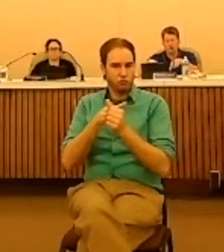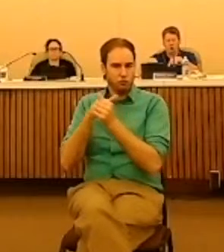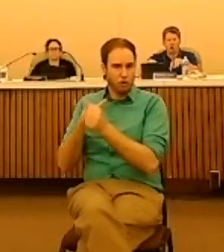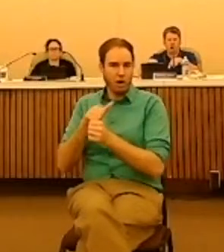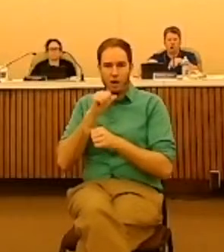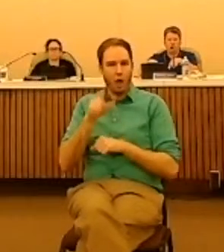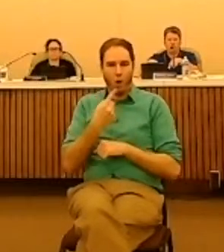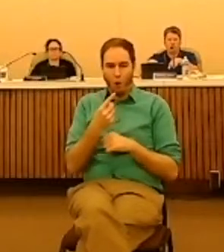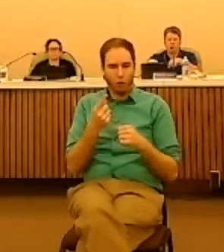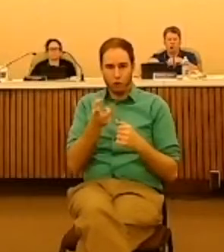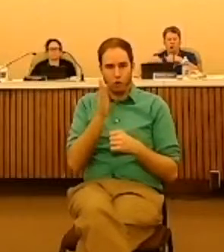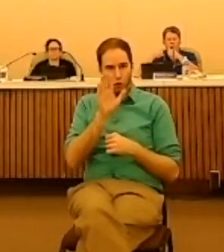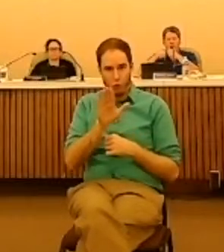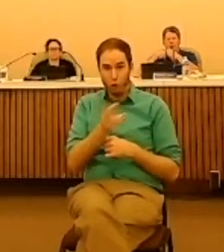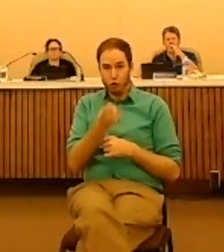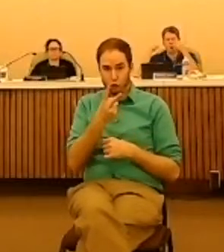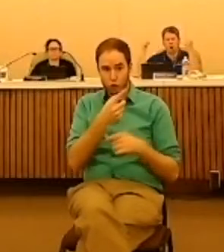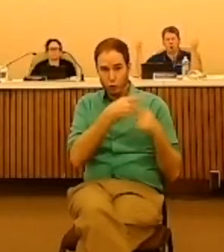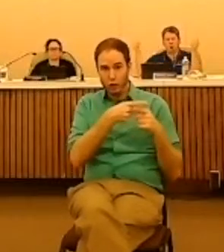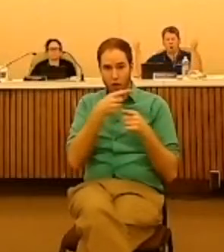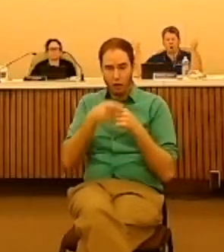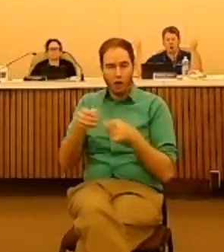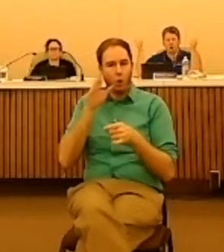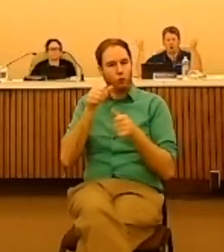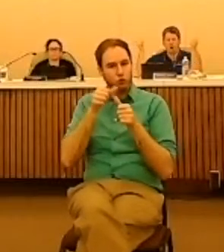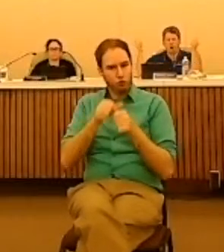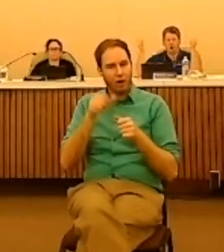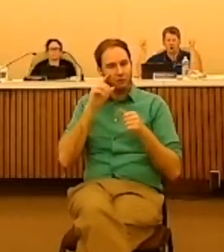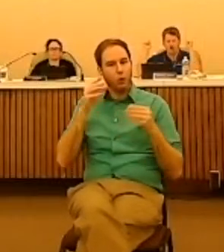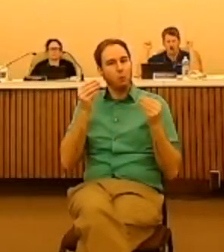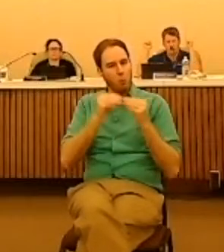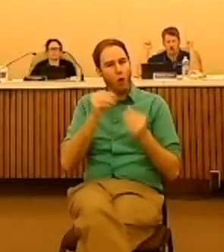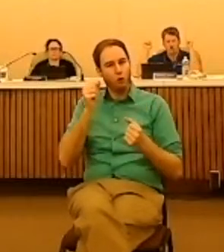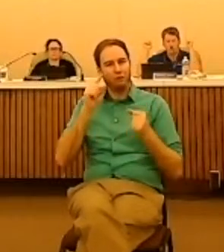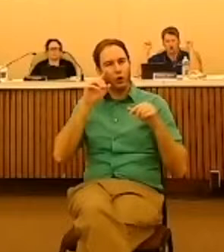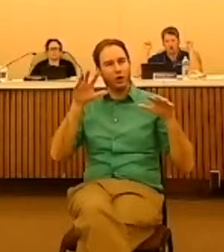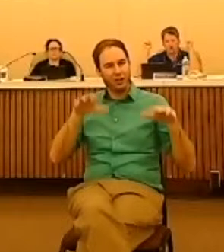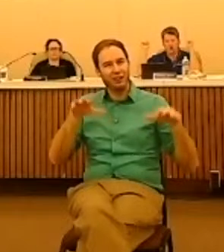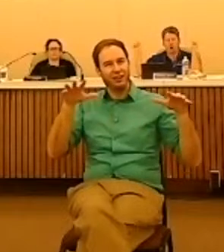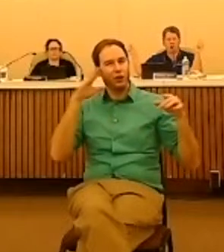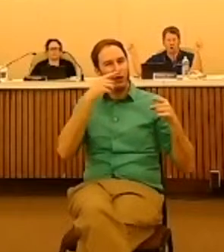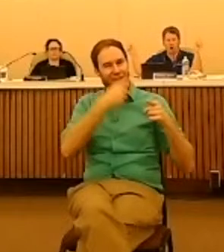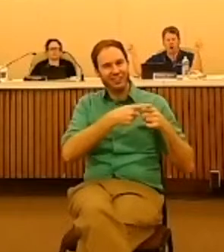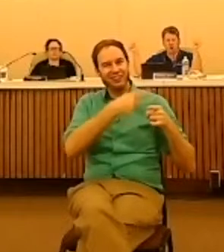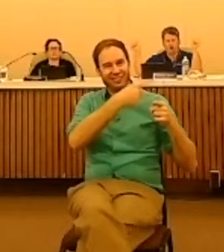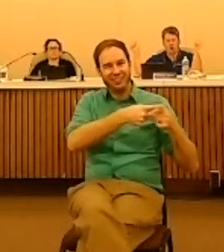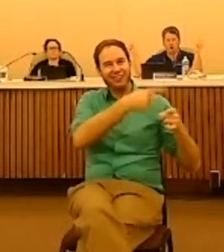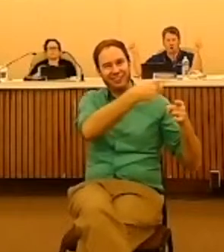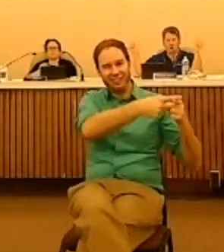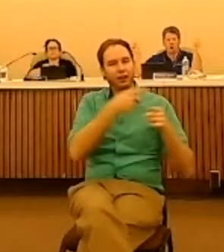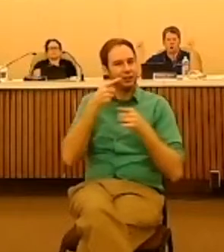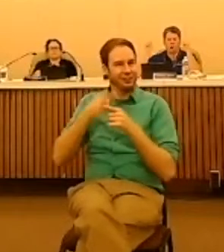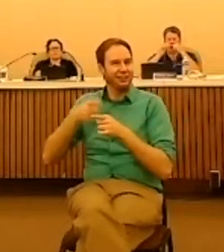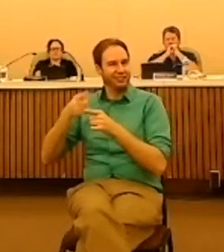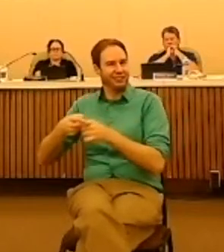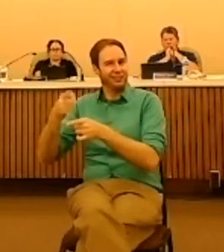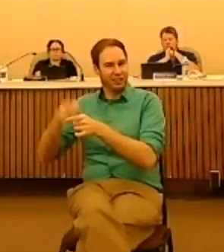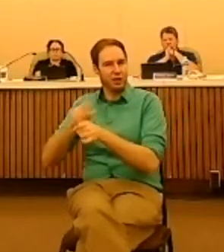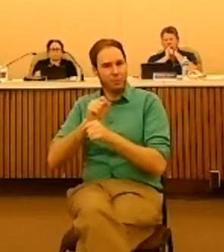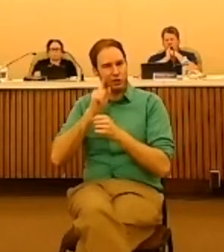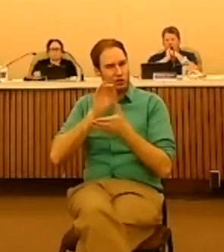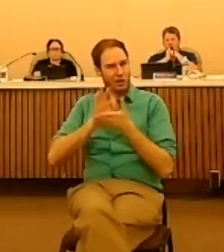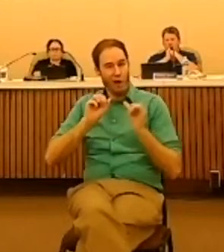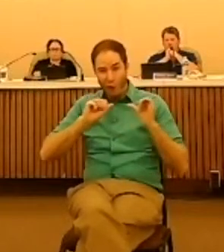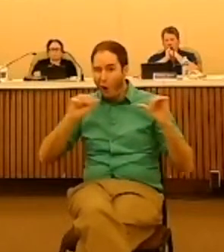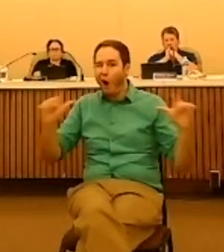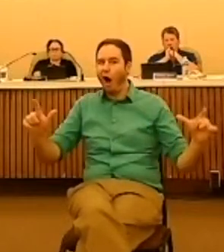the two local intersections, but that's a bunch of additional traffic that then potentially piles up at those two intersections as well.